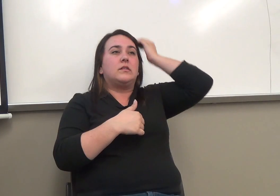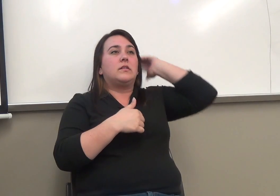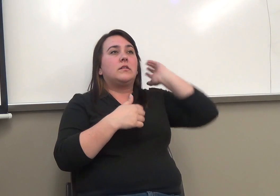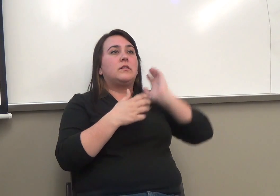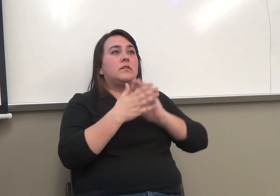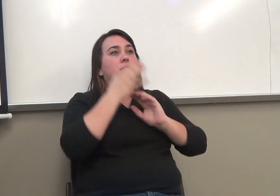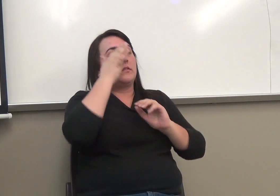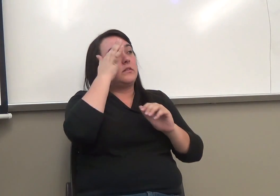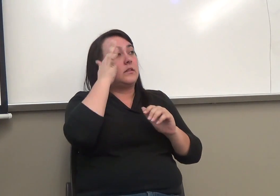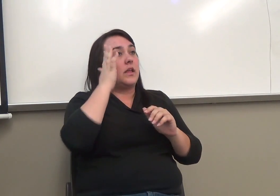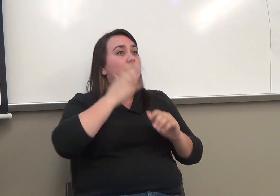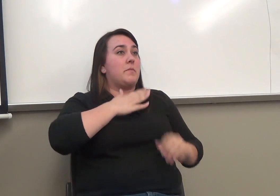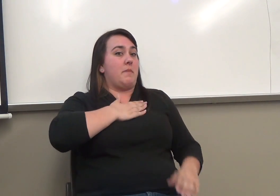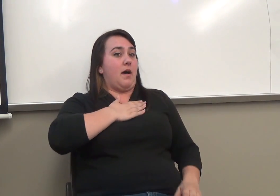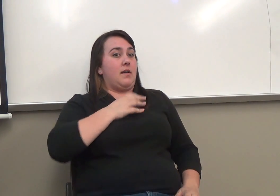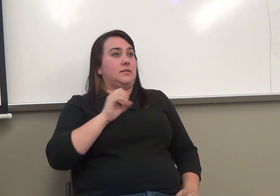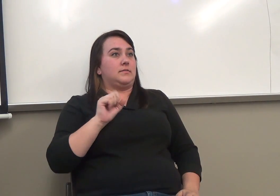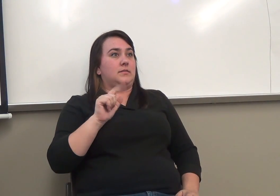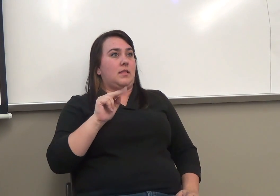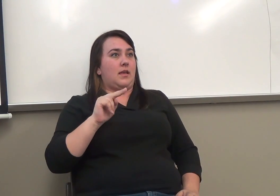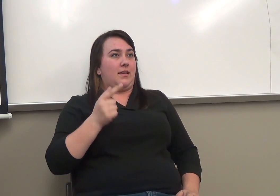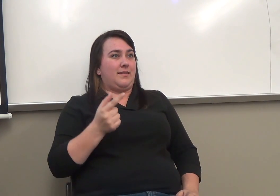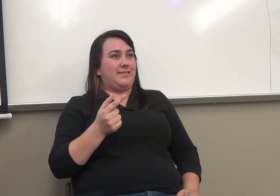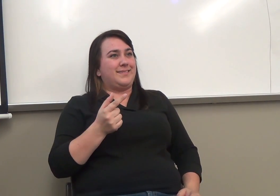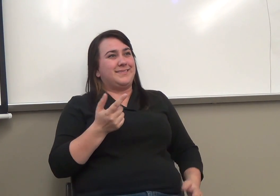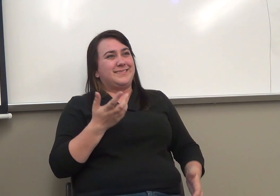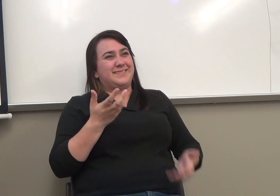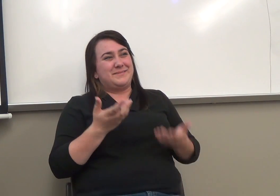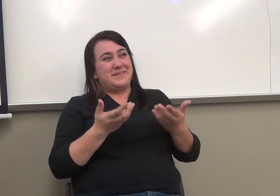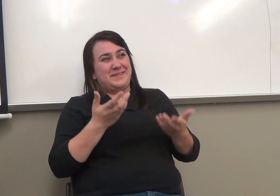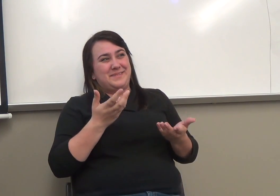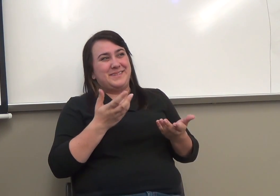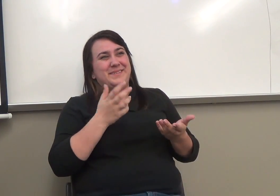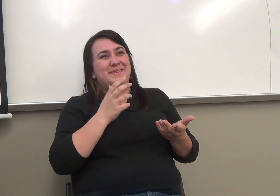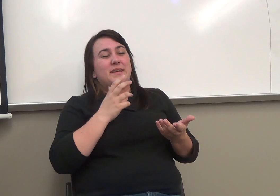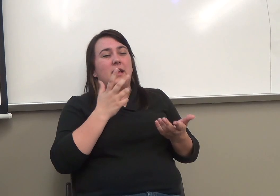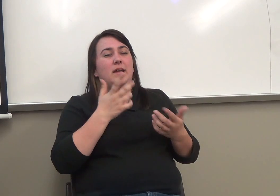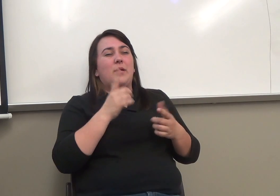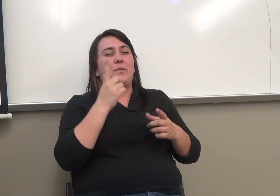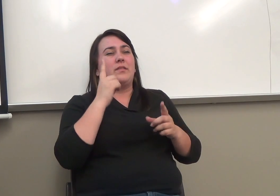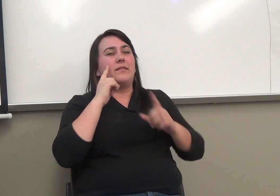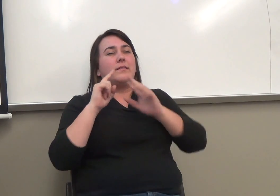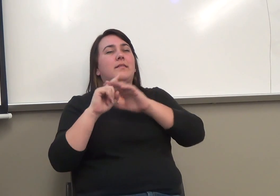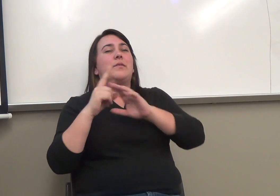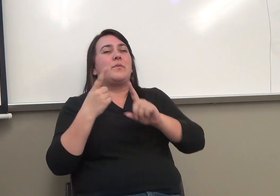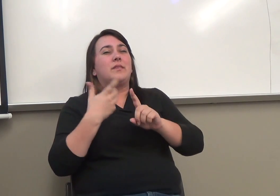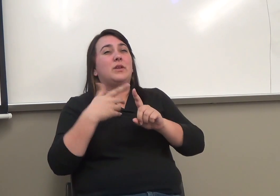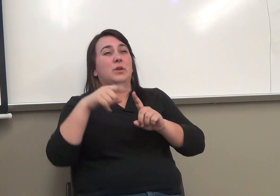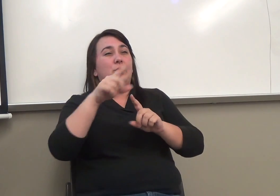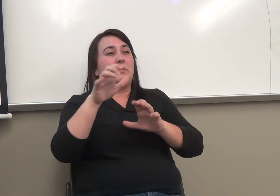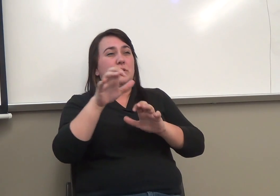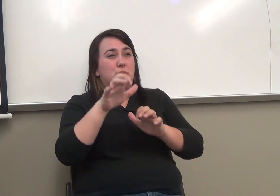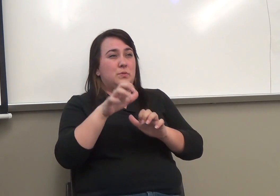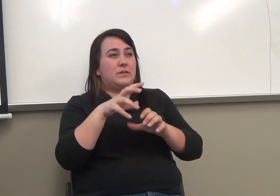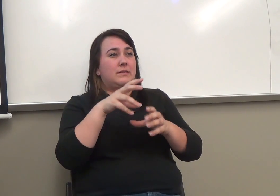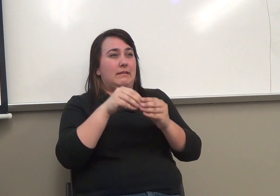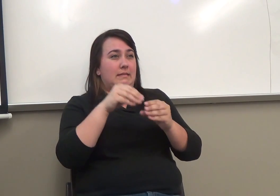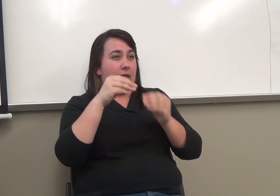if my slang is maybe, and one of the things I'm going to have you do on this is write